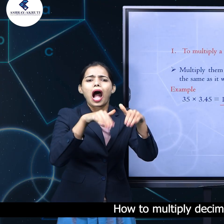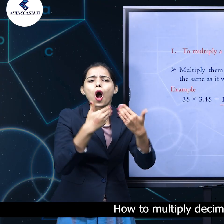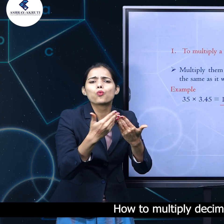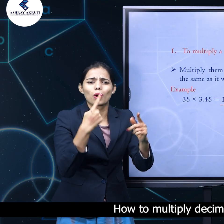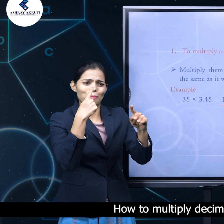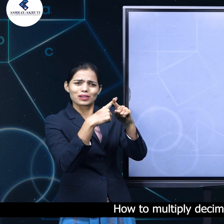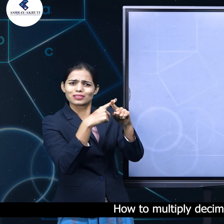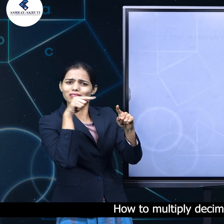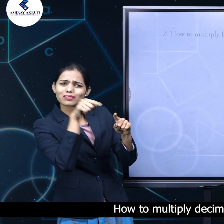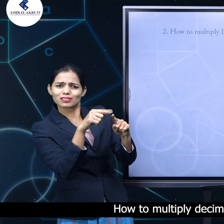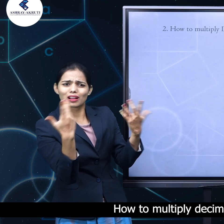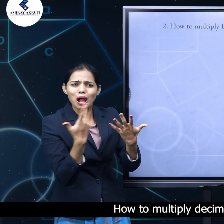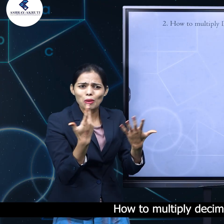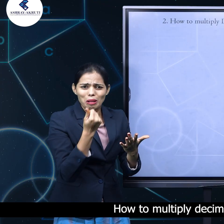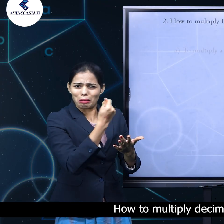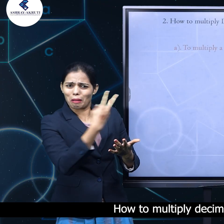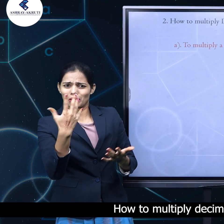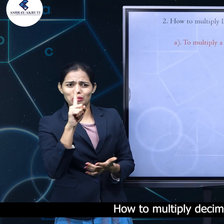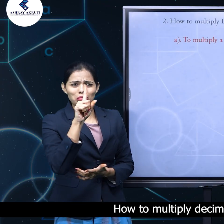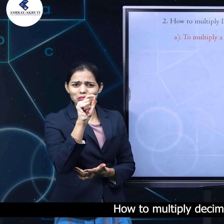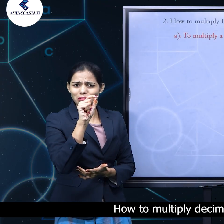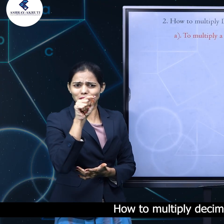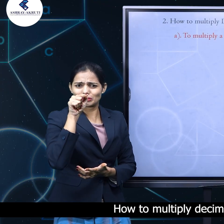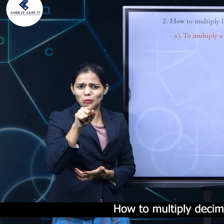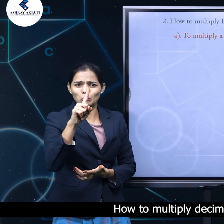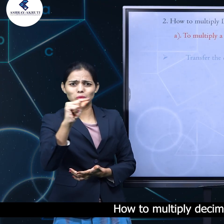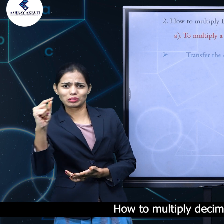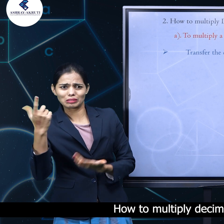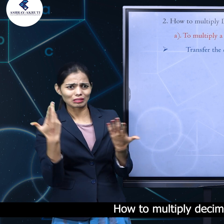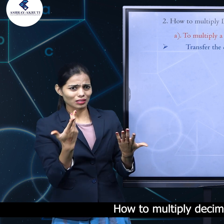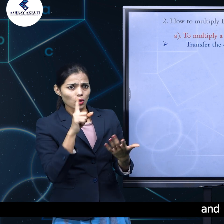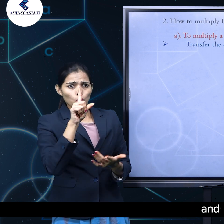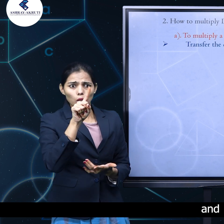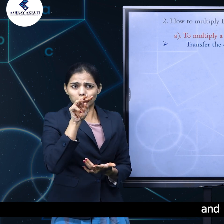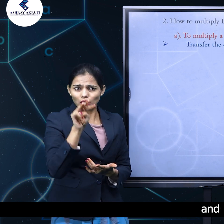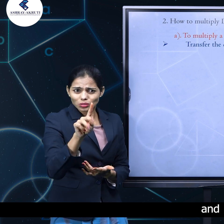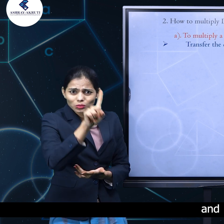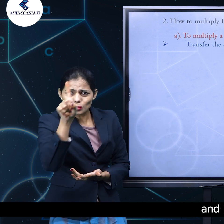How to multiply decimal numbers by 10, 100 and 1000?